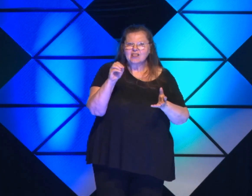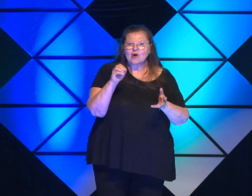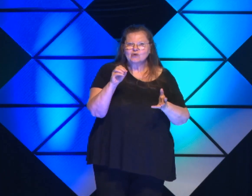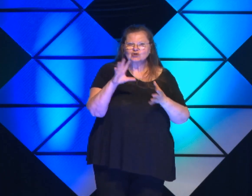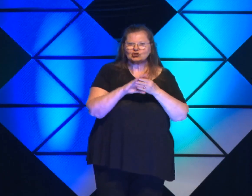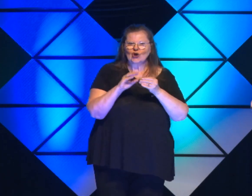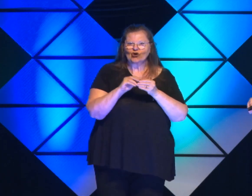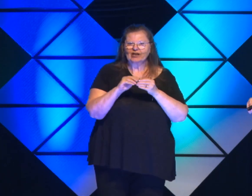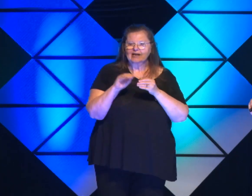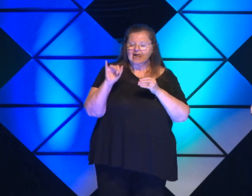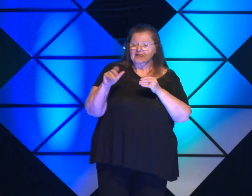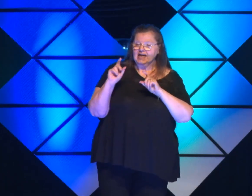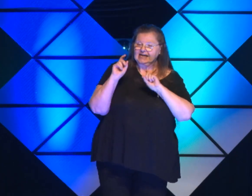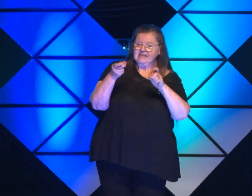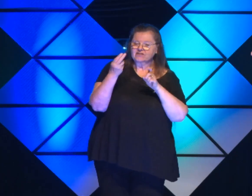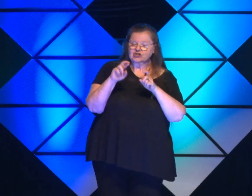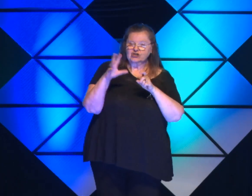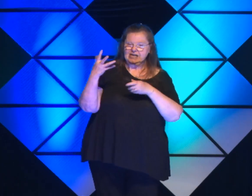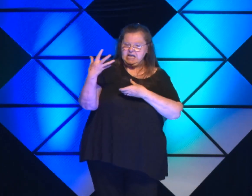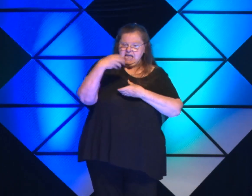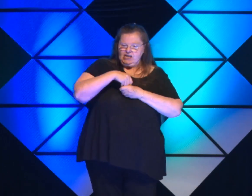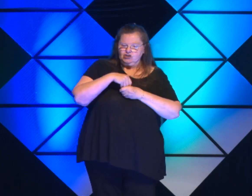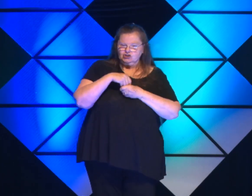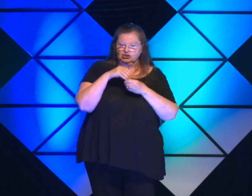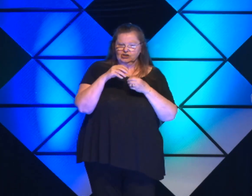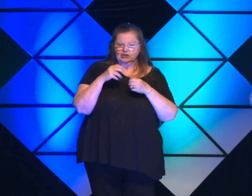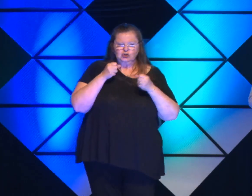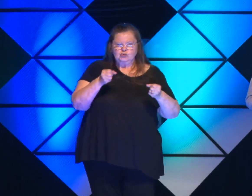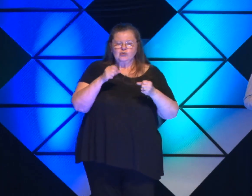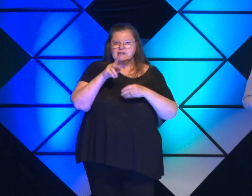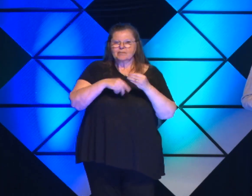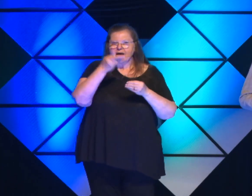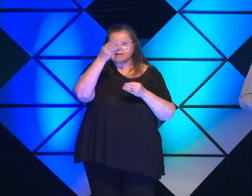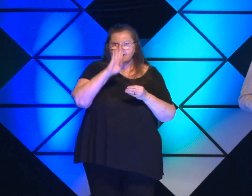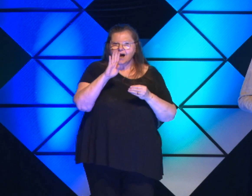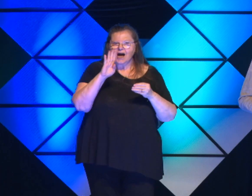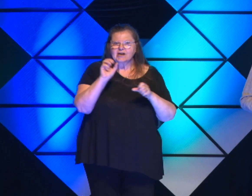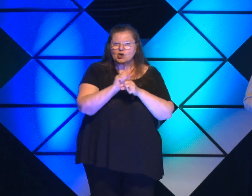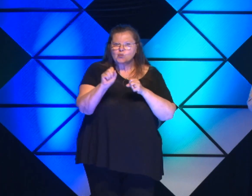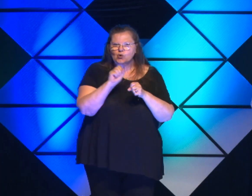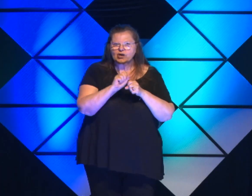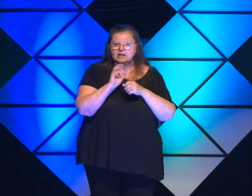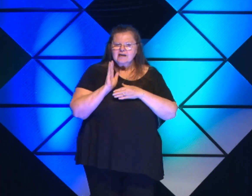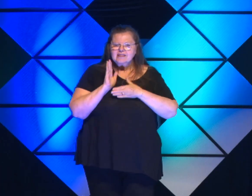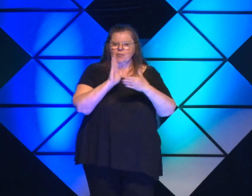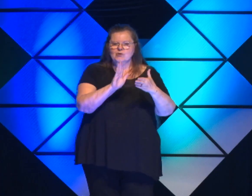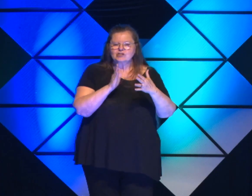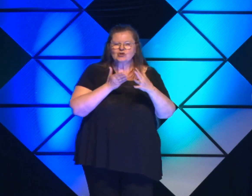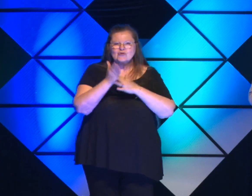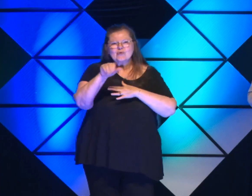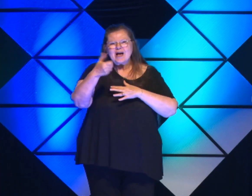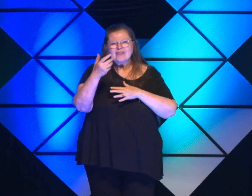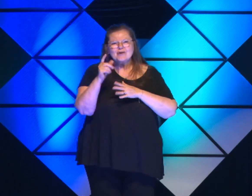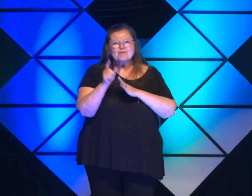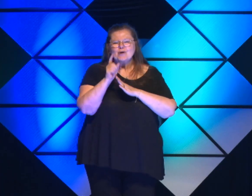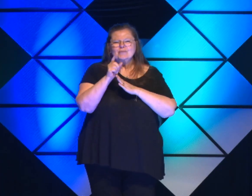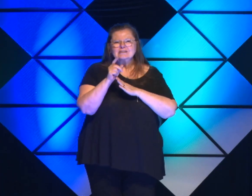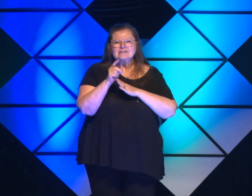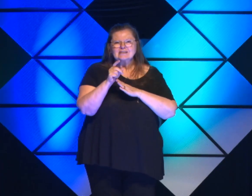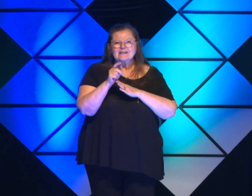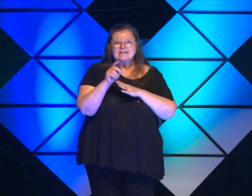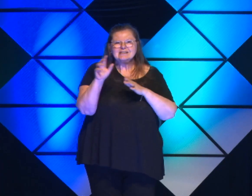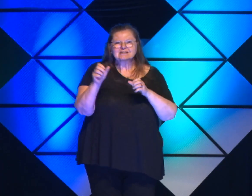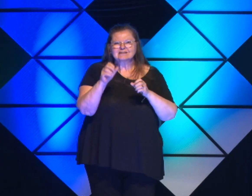Like Shiloh's story gives her an inner strength about God at work that carries her in other moments, like these mystical